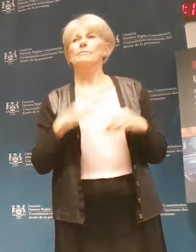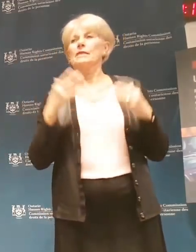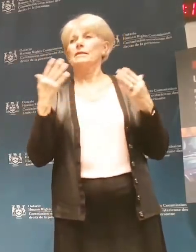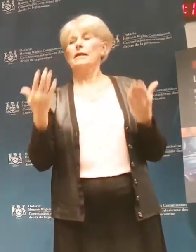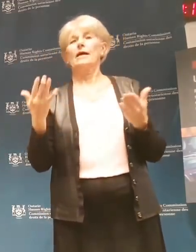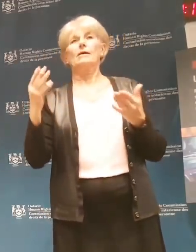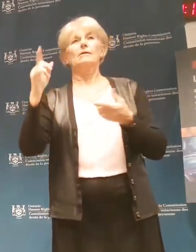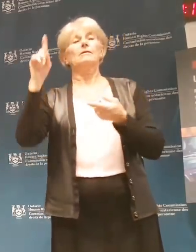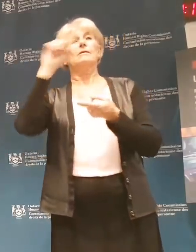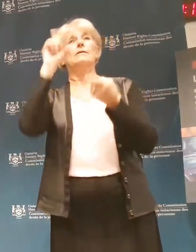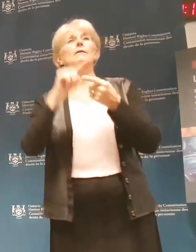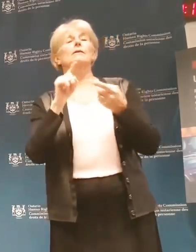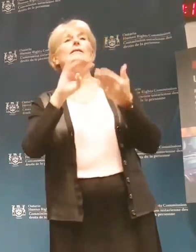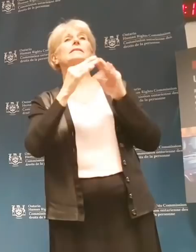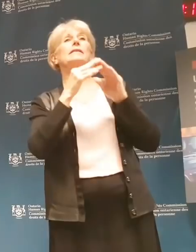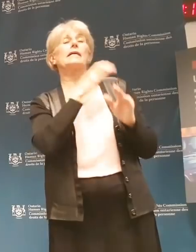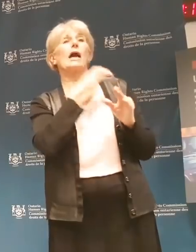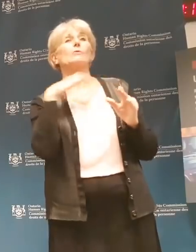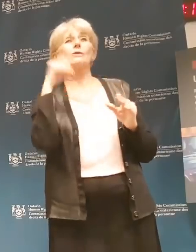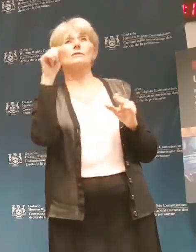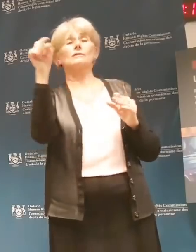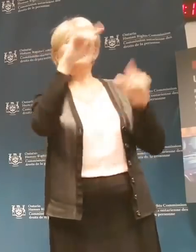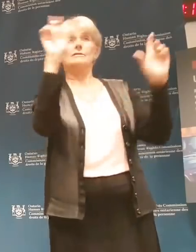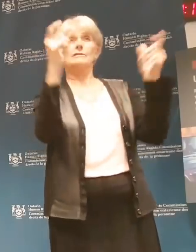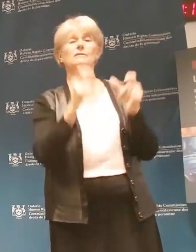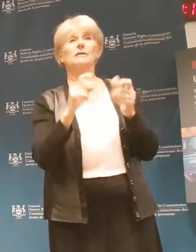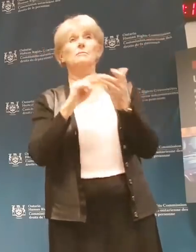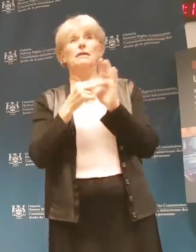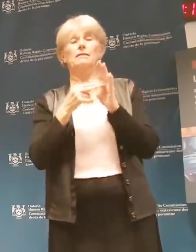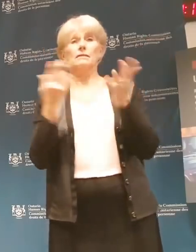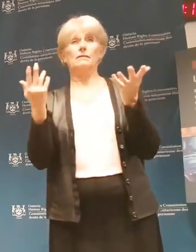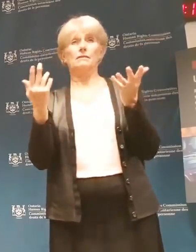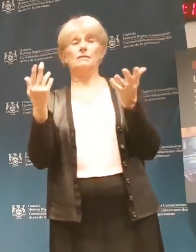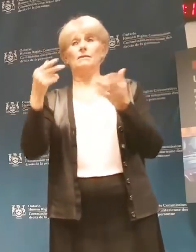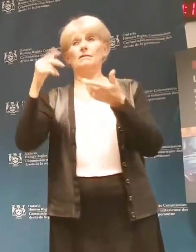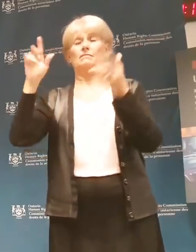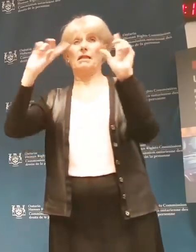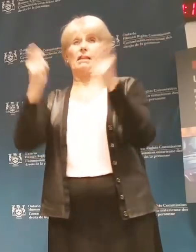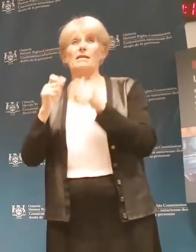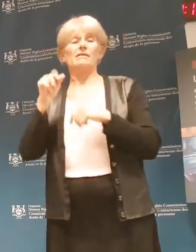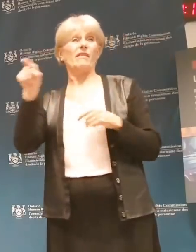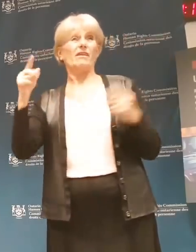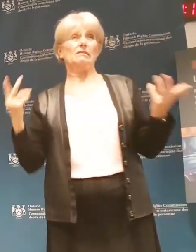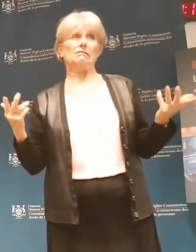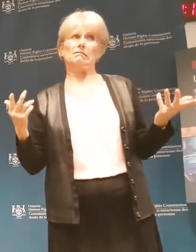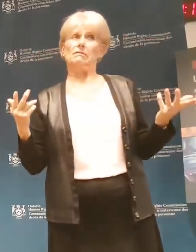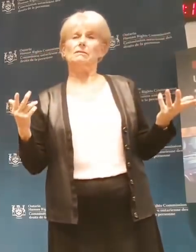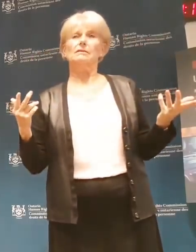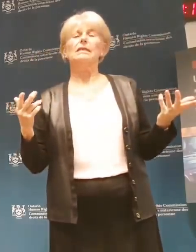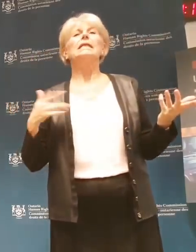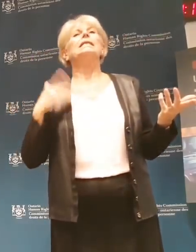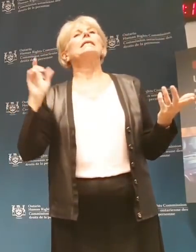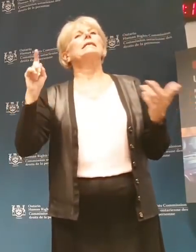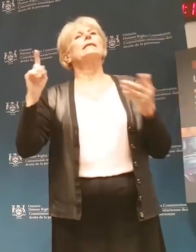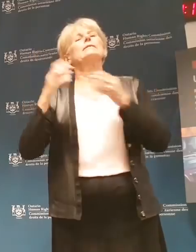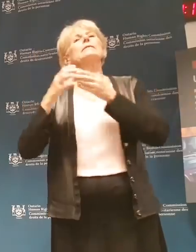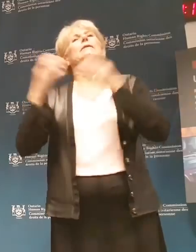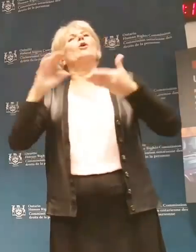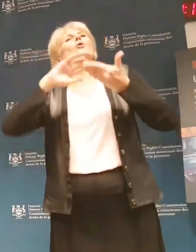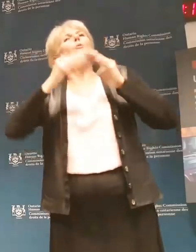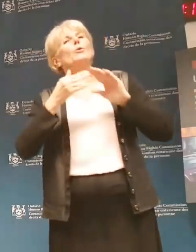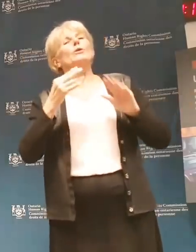the reduction of councillors, I think they want to keep less councillors' voices at the table. I think we need to have more voices from the